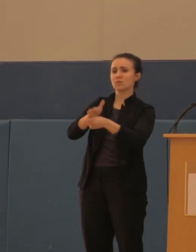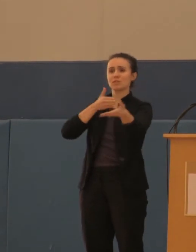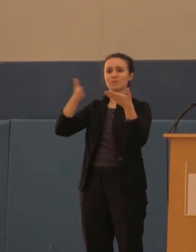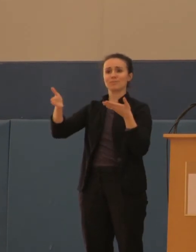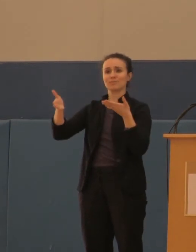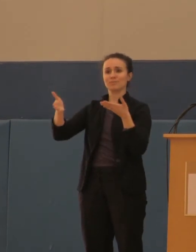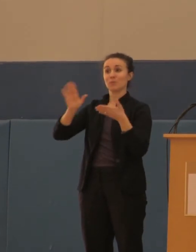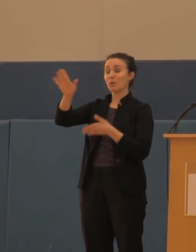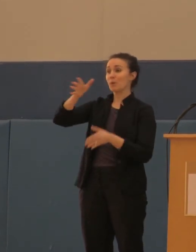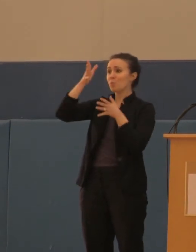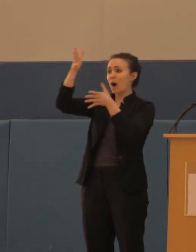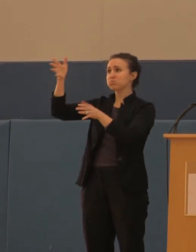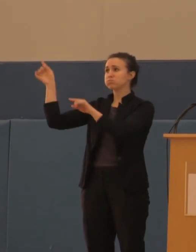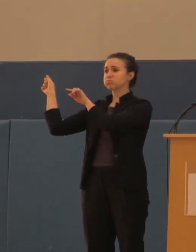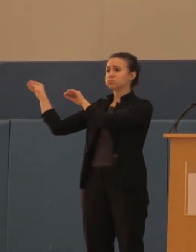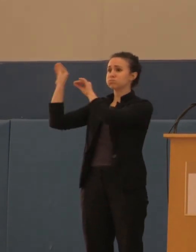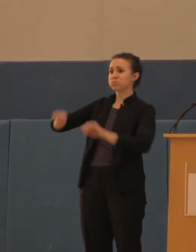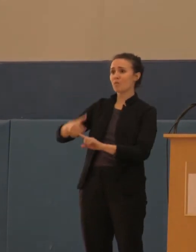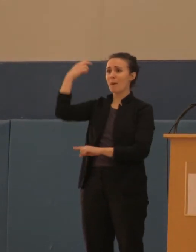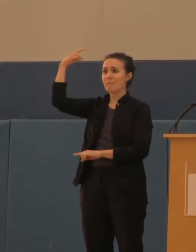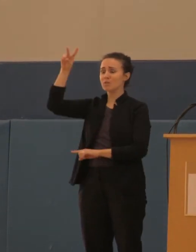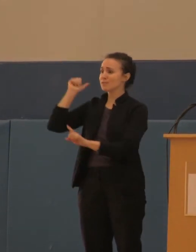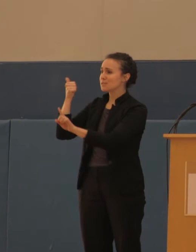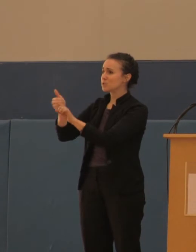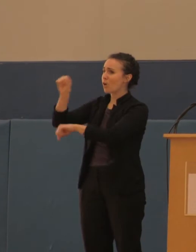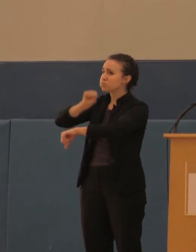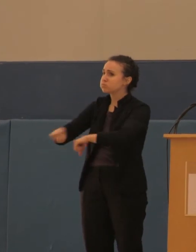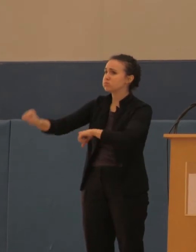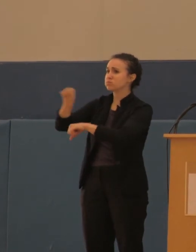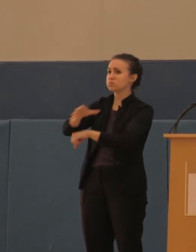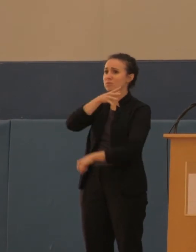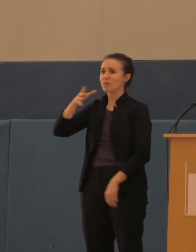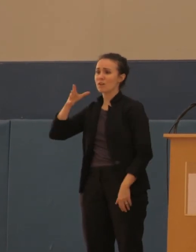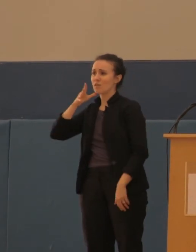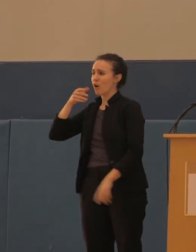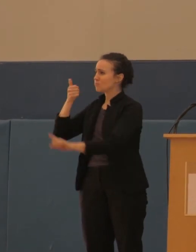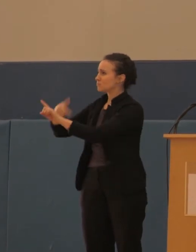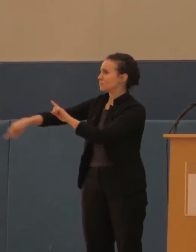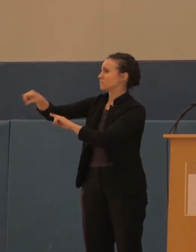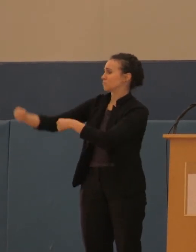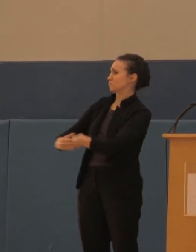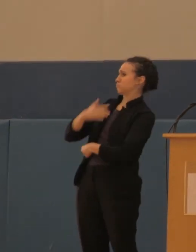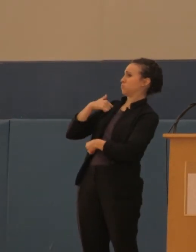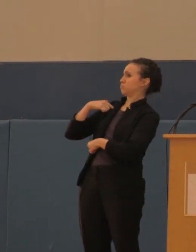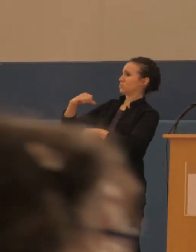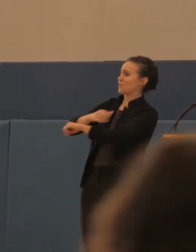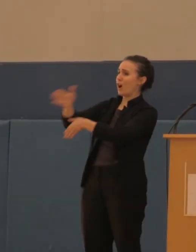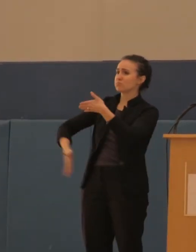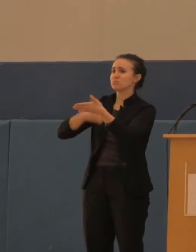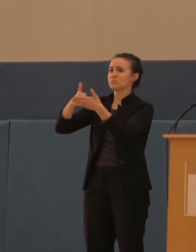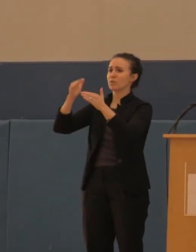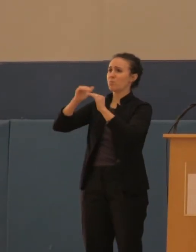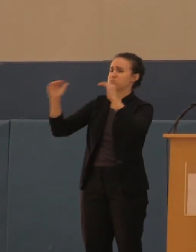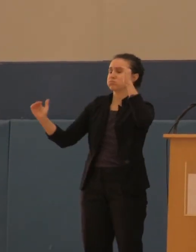of Mexican migrant farm workers who gave her the passion to fight injustice against the poor and